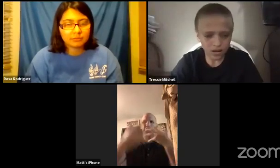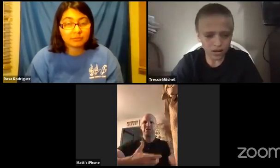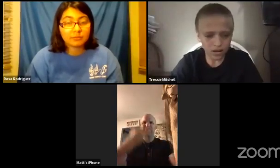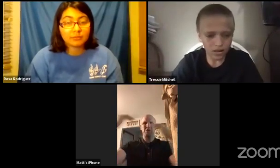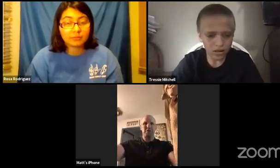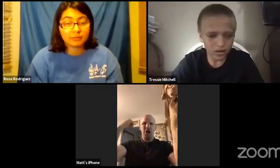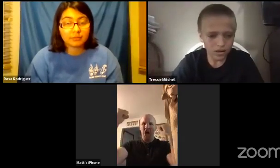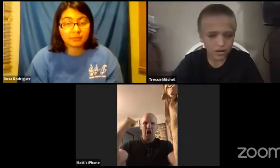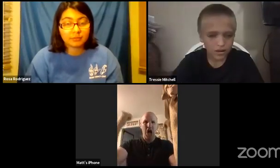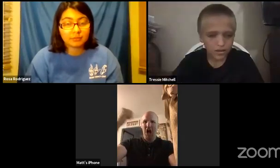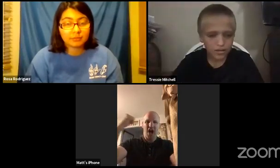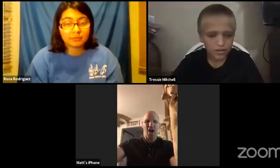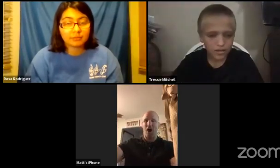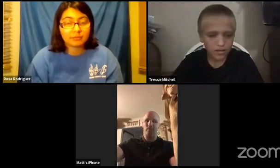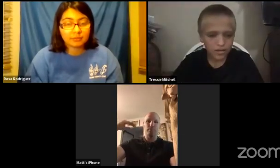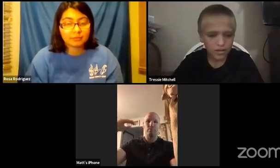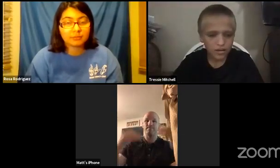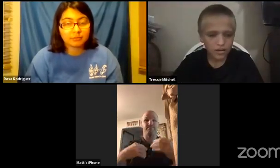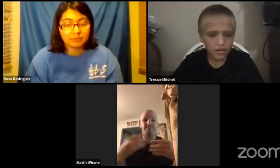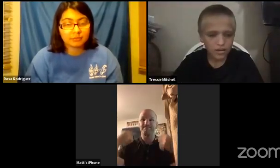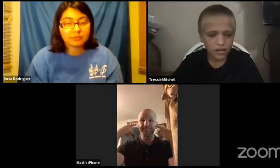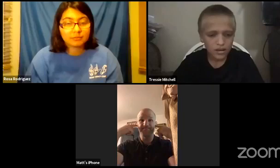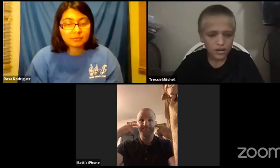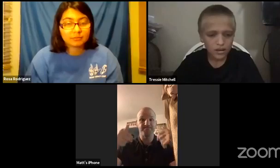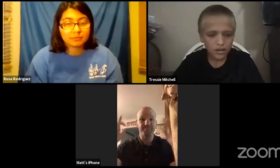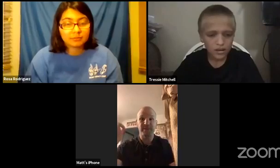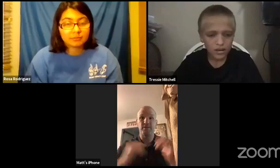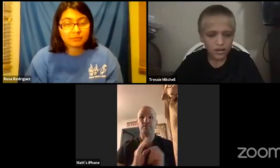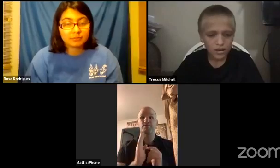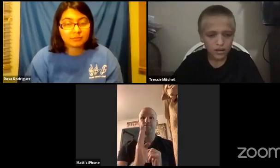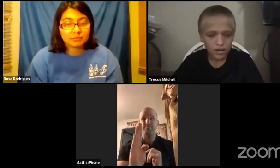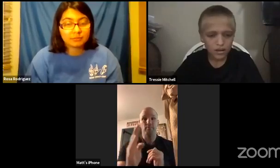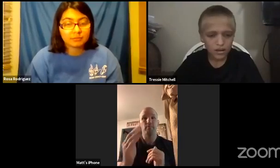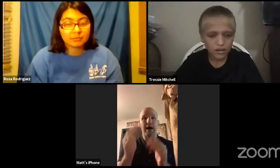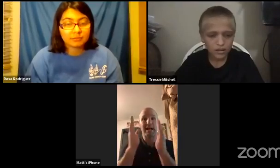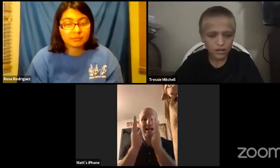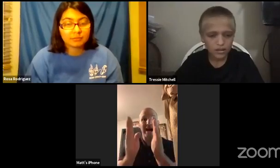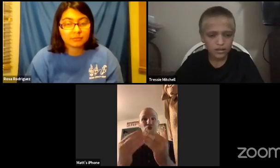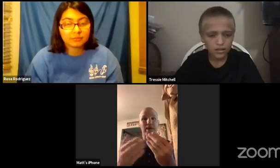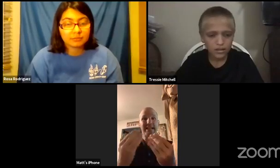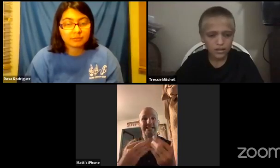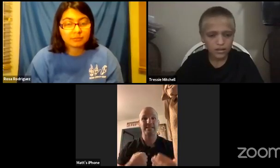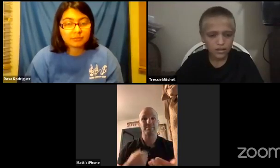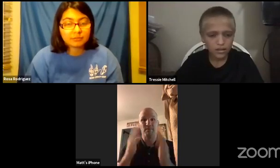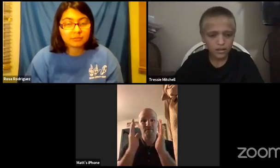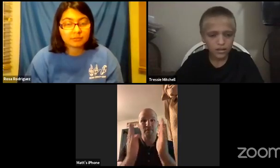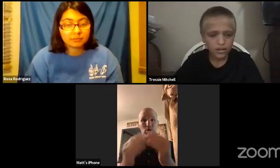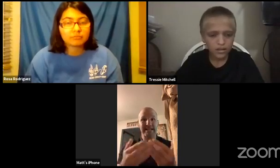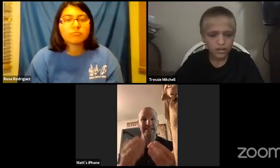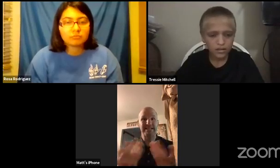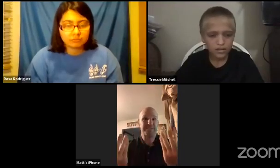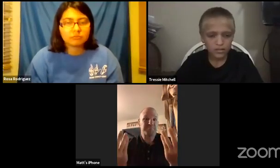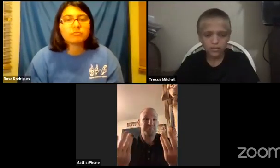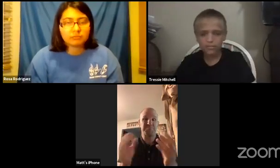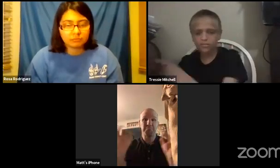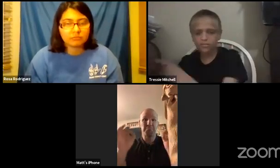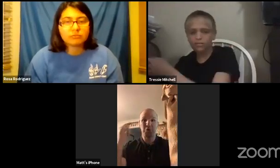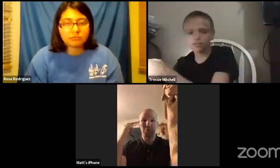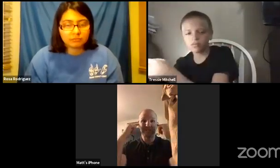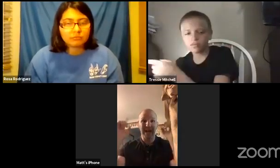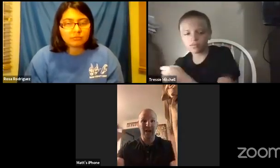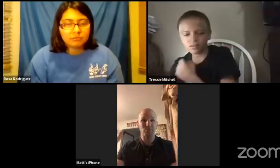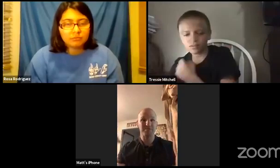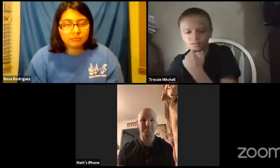we would enter even into the ring, all of the fans and people in the stands were screaming and